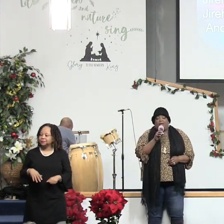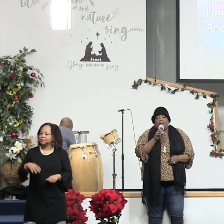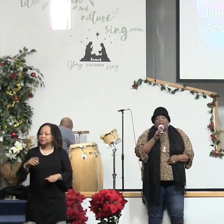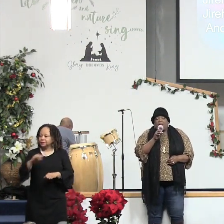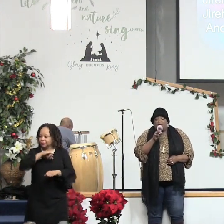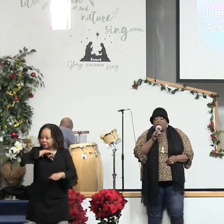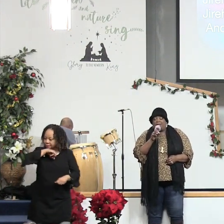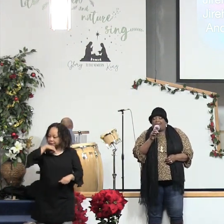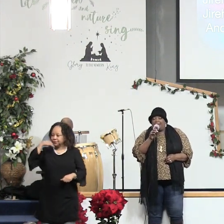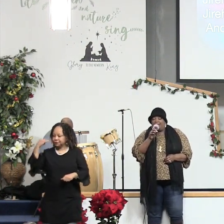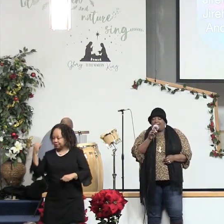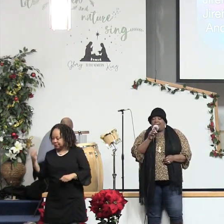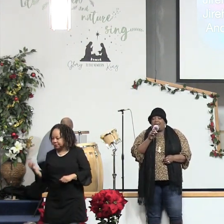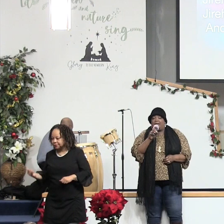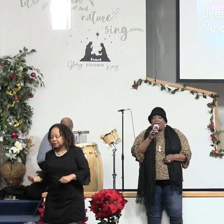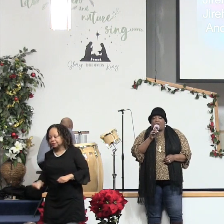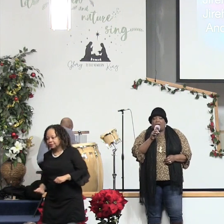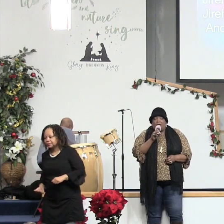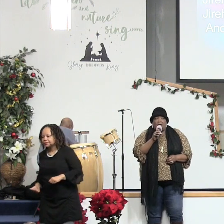enough, Jireh.